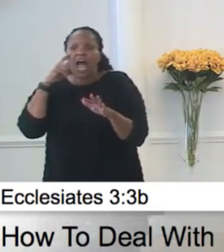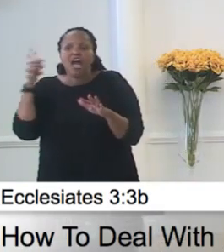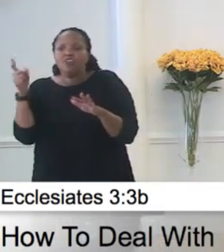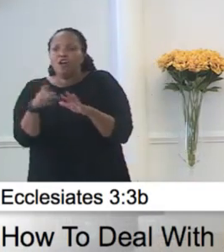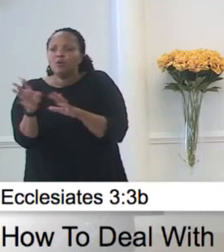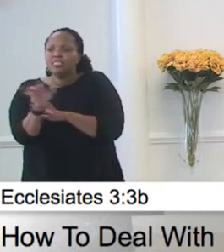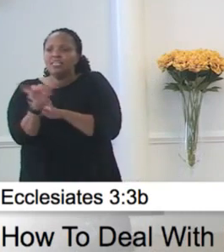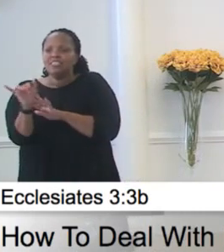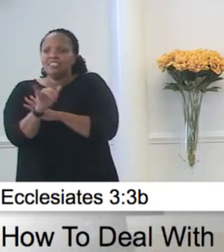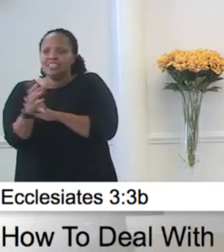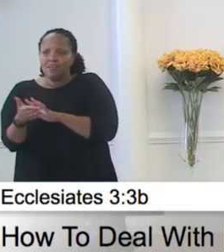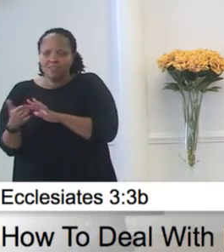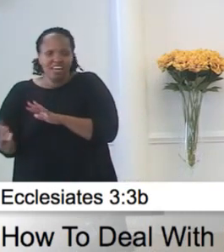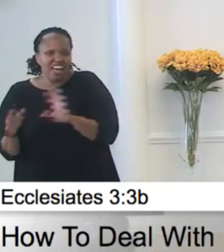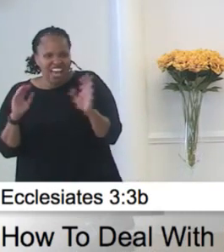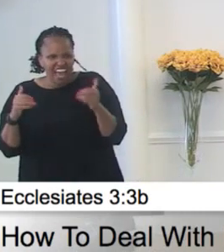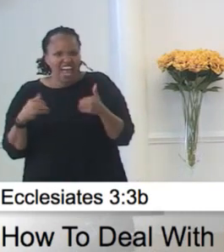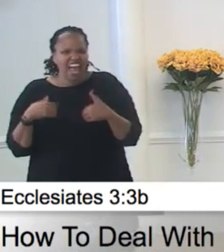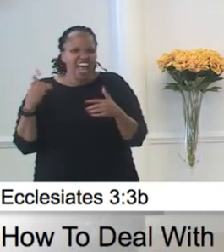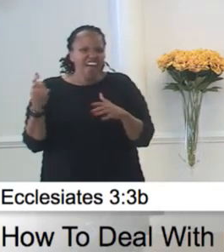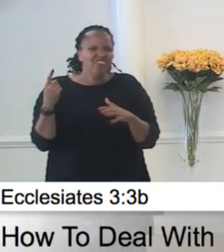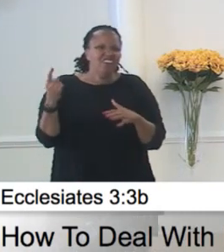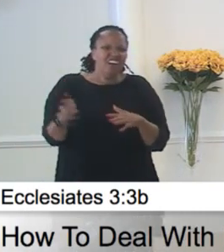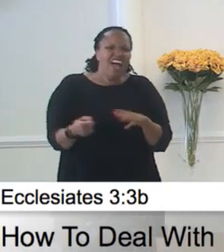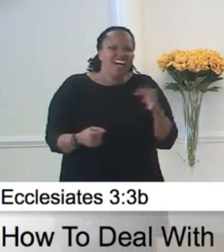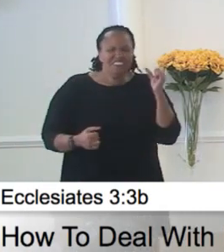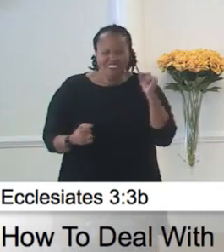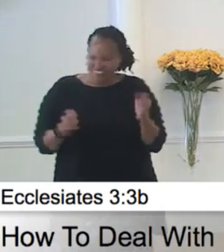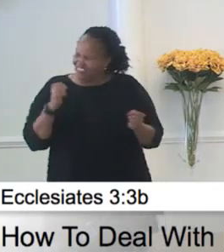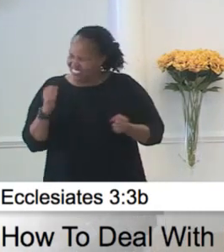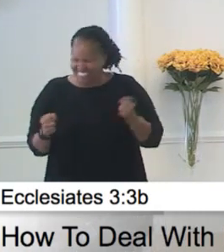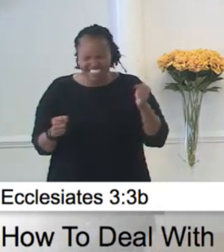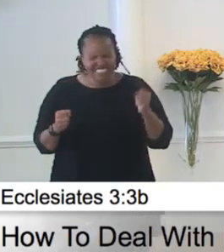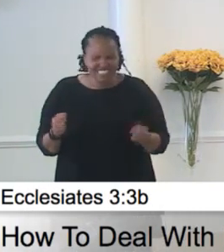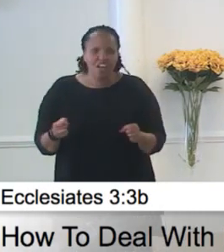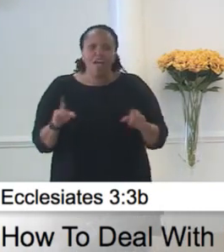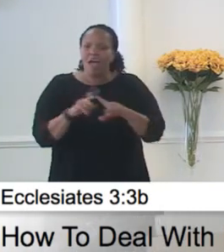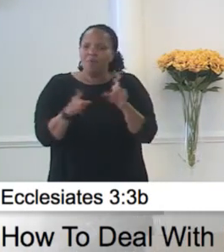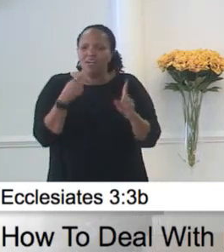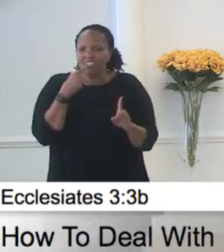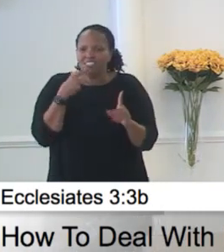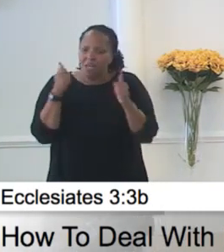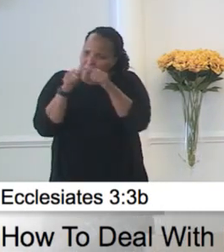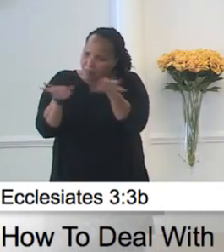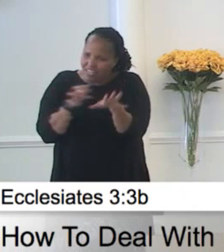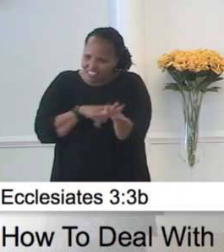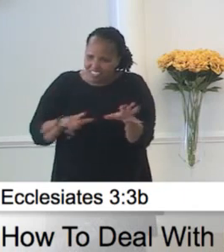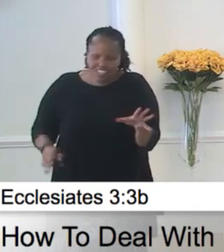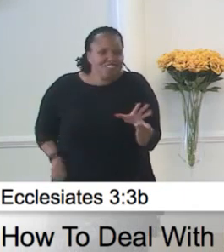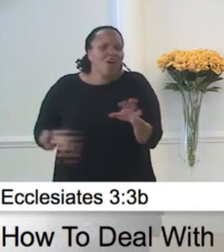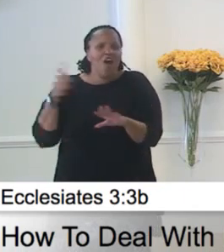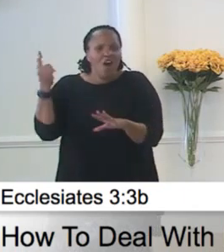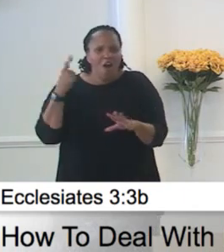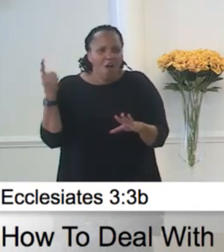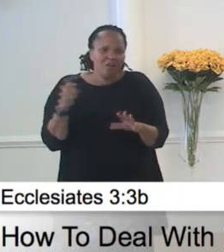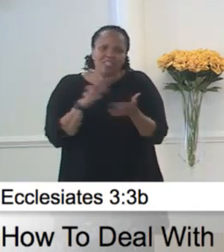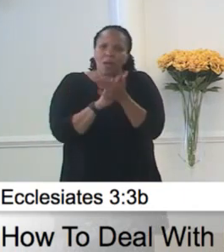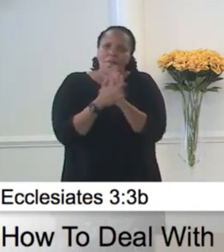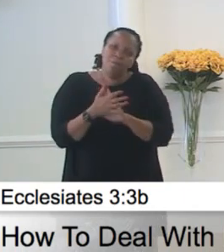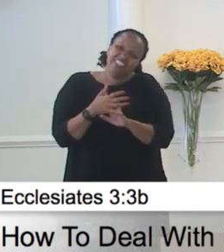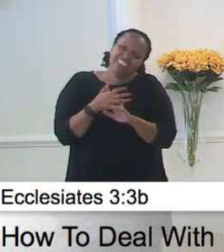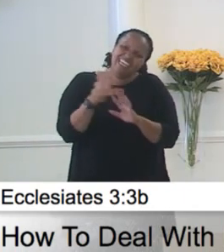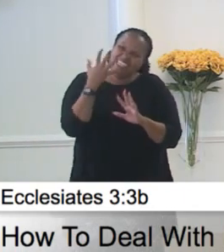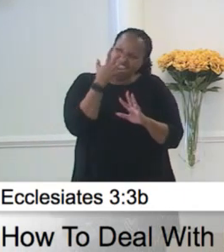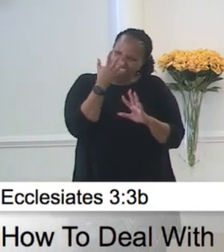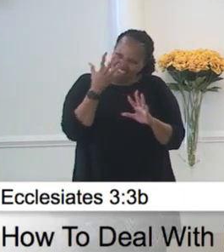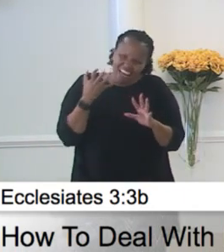thing. Have you ever kicked your leg, stomped your feet, and said, bless the Lord at all times? Got mad, went right back